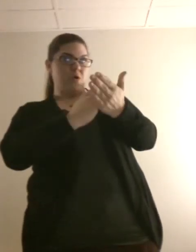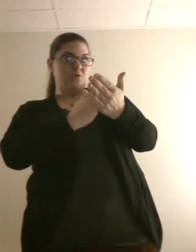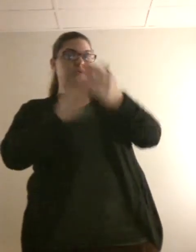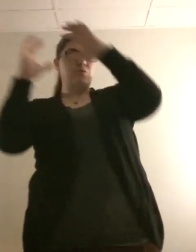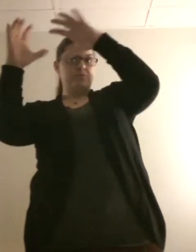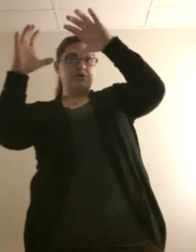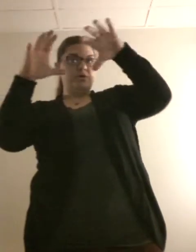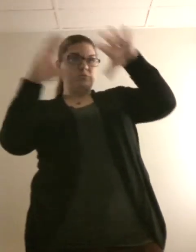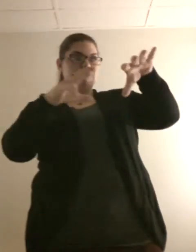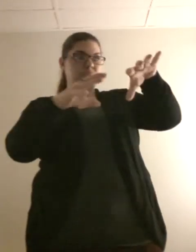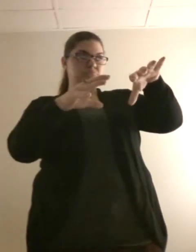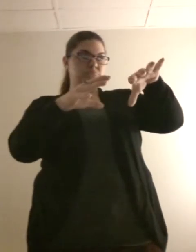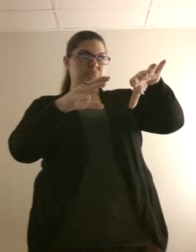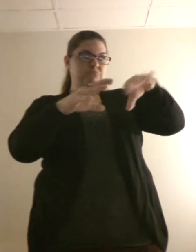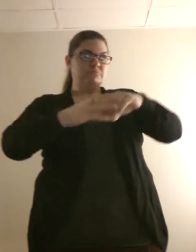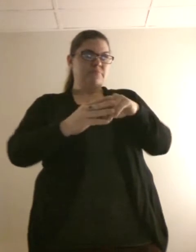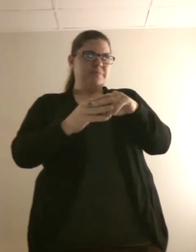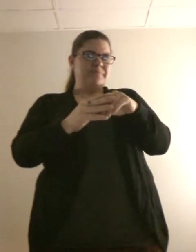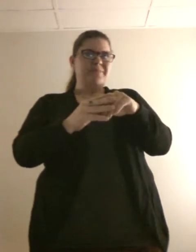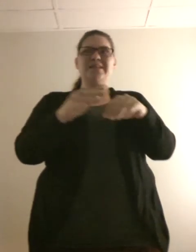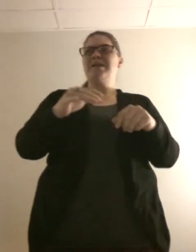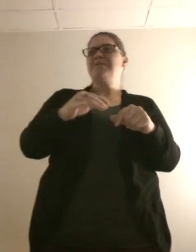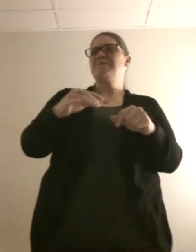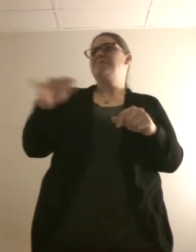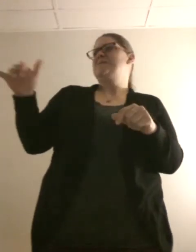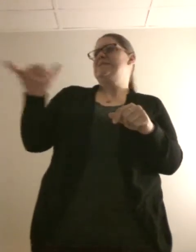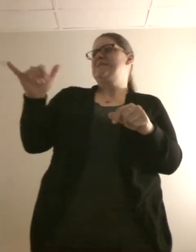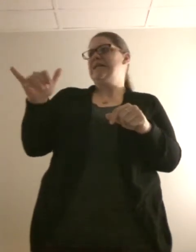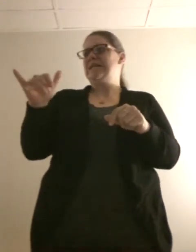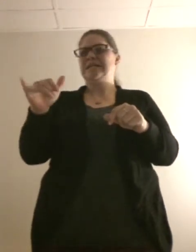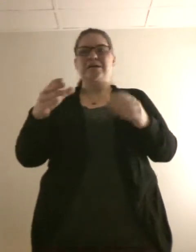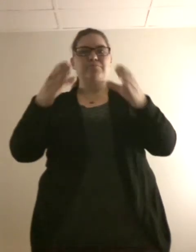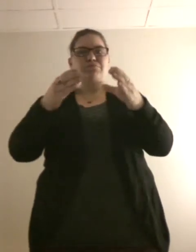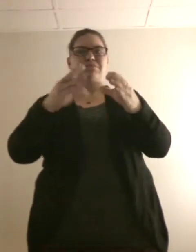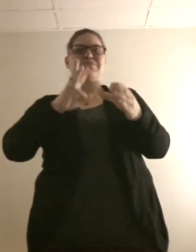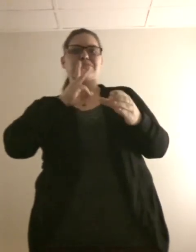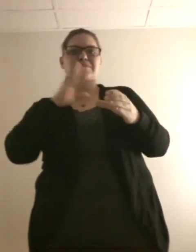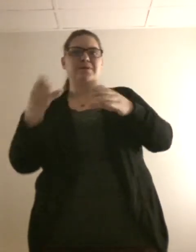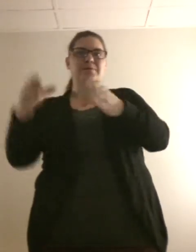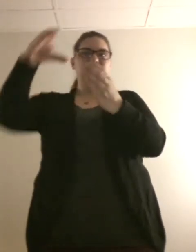grass, and it was like a big bucket of water getting poured on them with each drop. Okay? Think about